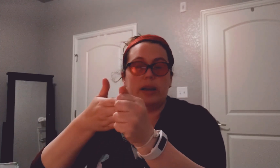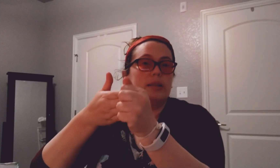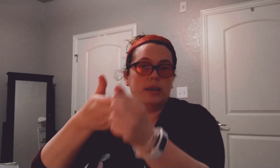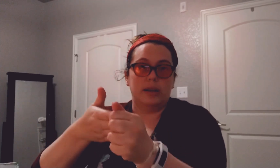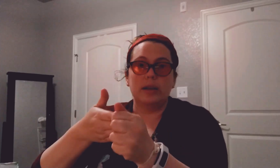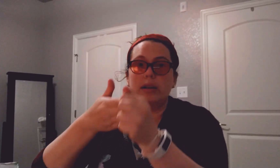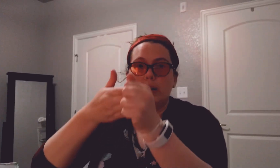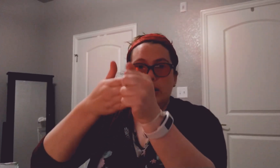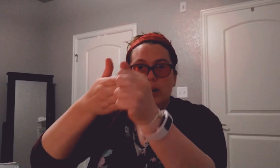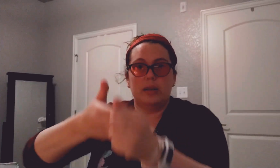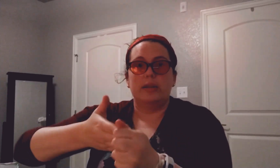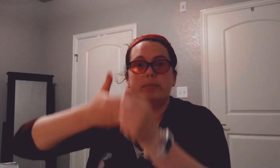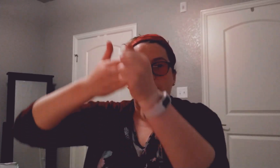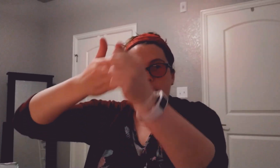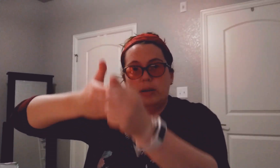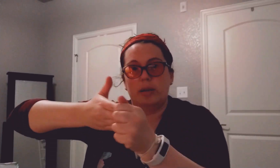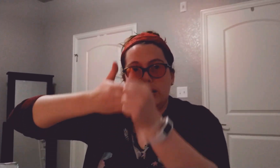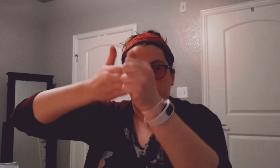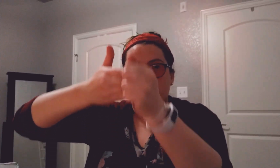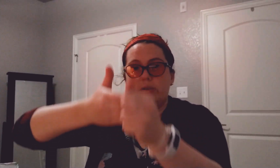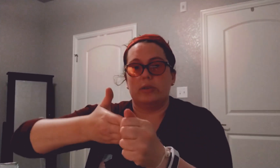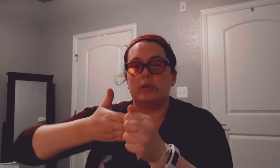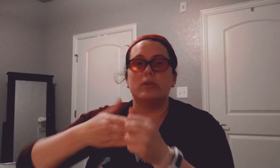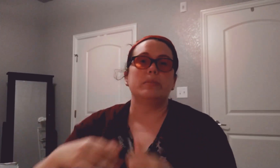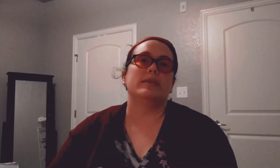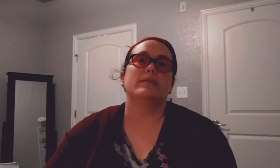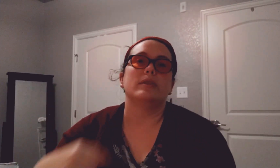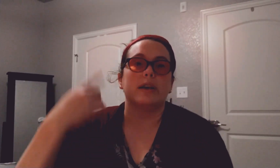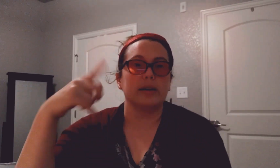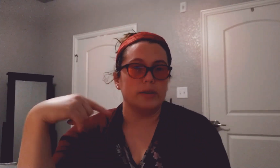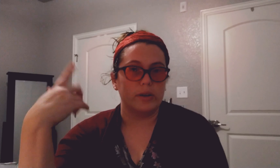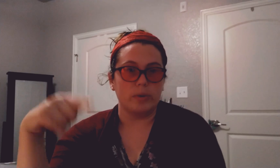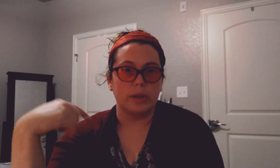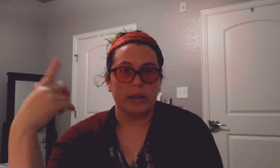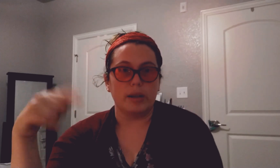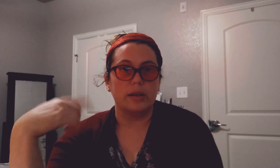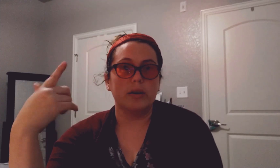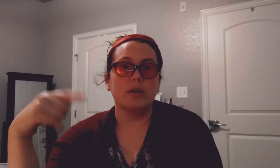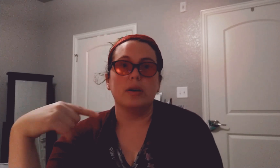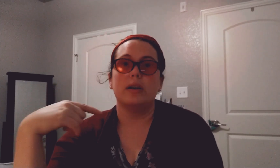Again, leads me on like in a circle means to like continually lead on.